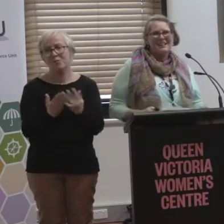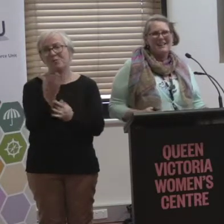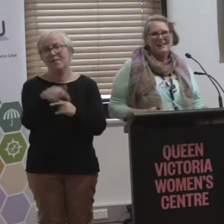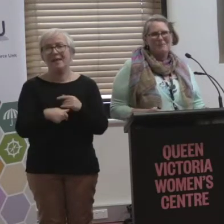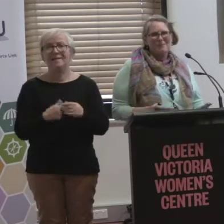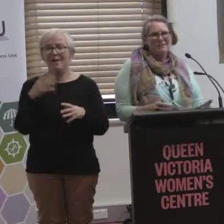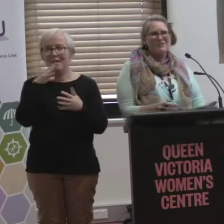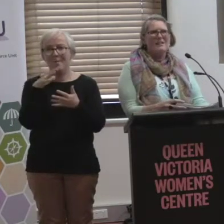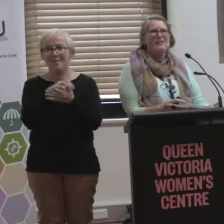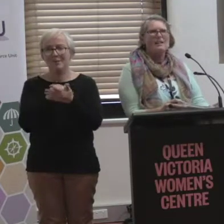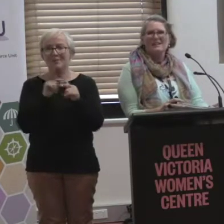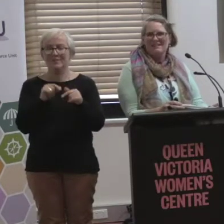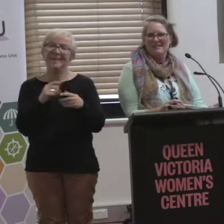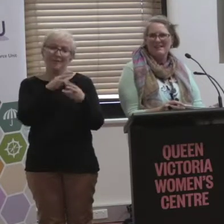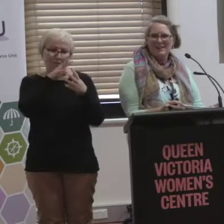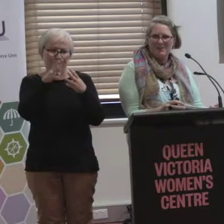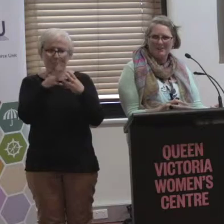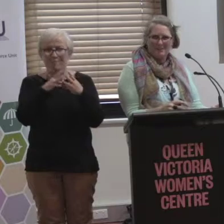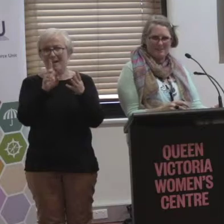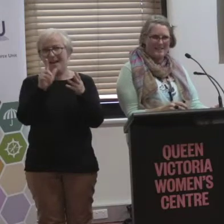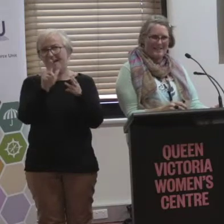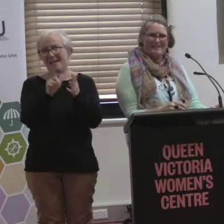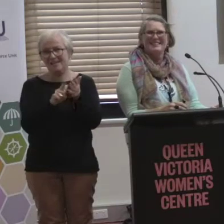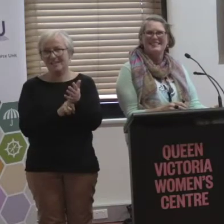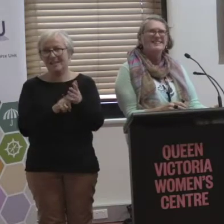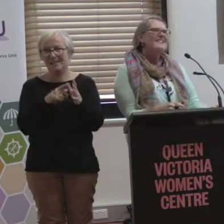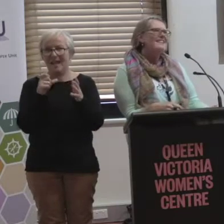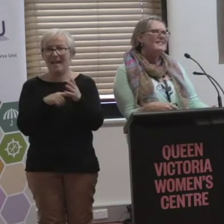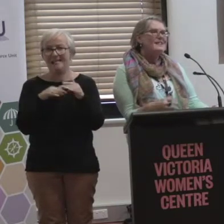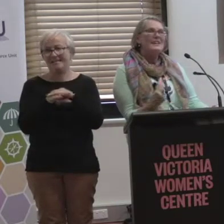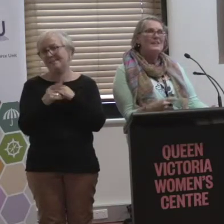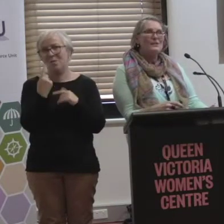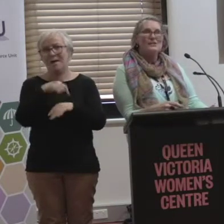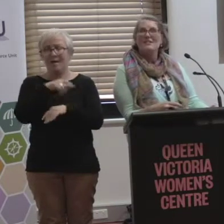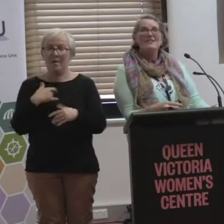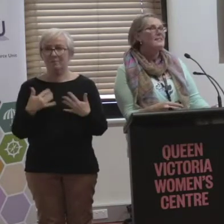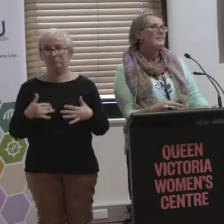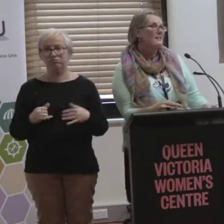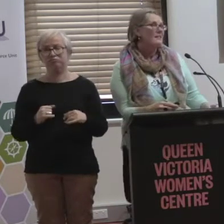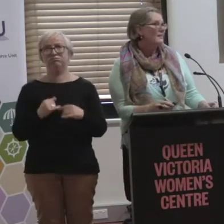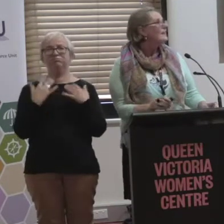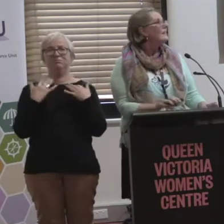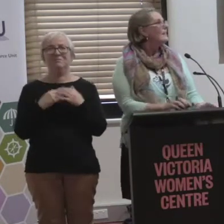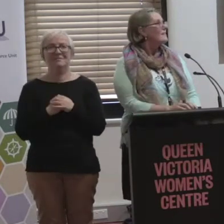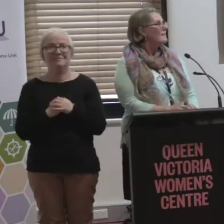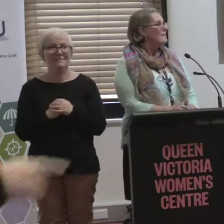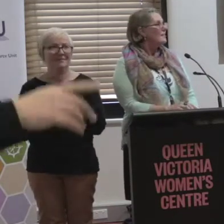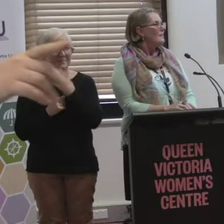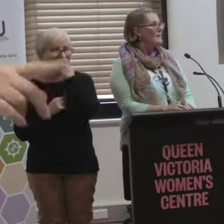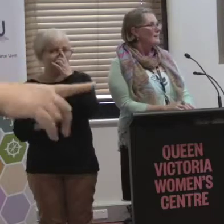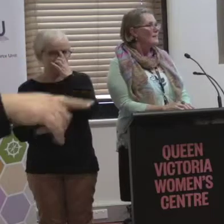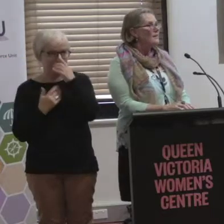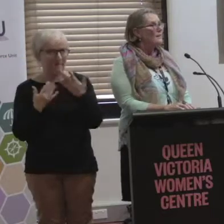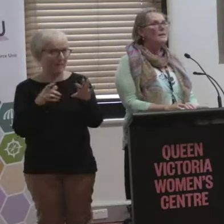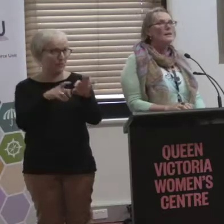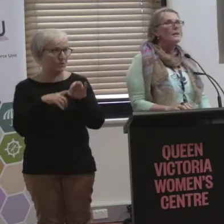3 legislative acts in an hour is a big ask. So, any questions? Yes.